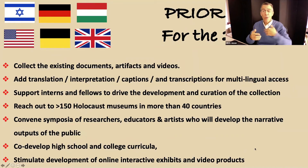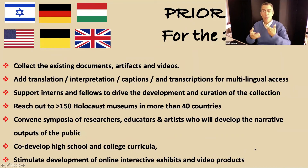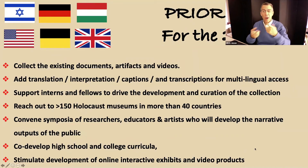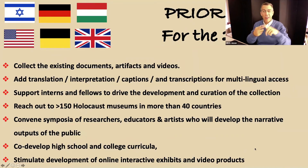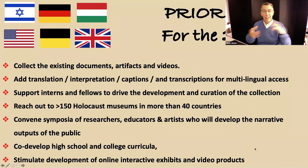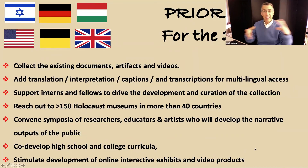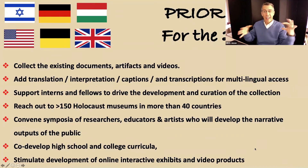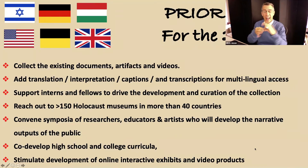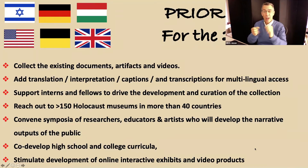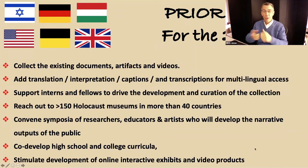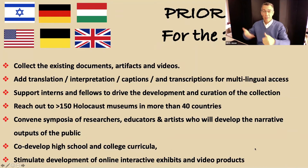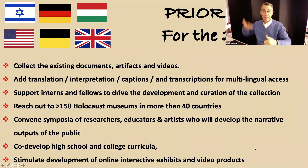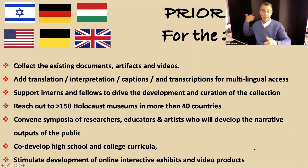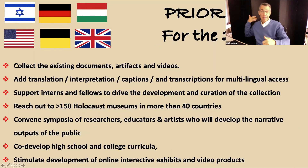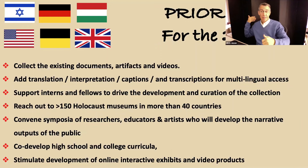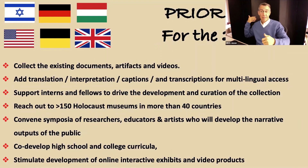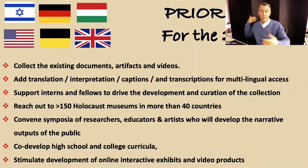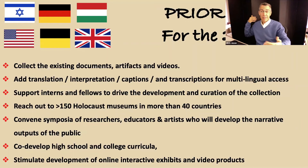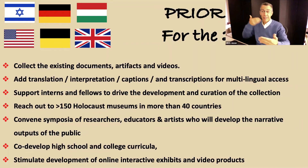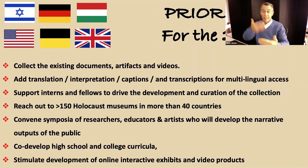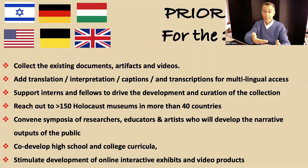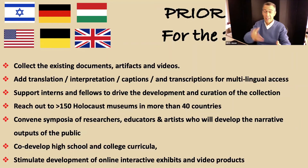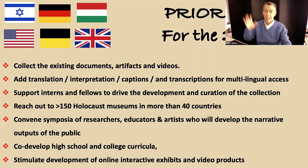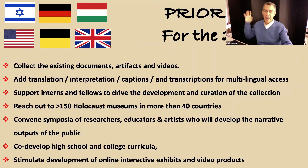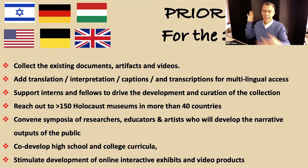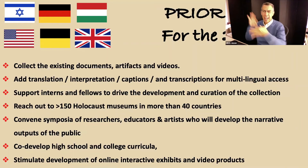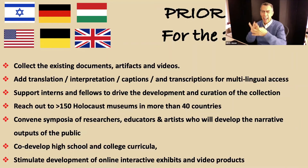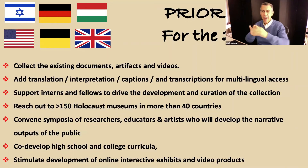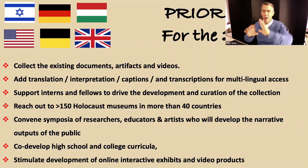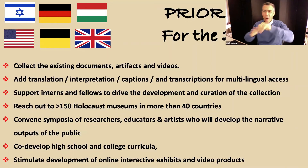Jewish deaf community globally to be part of this process.